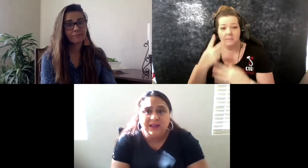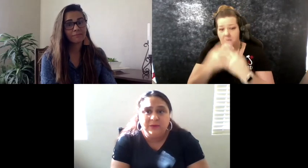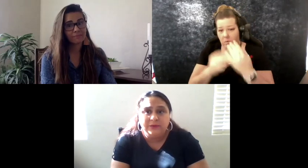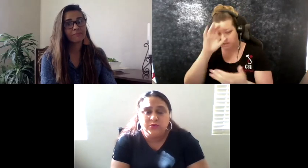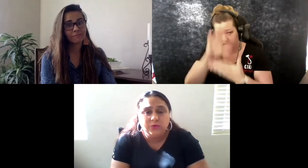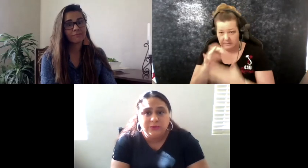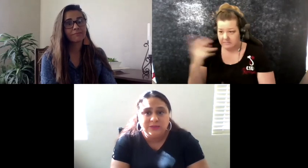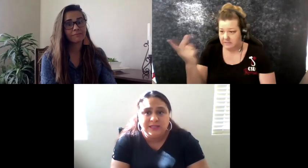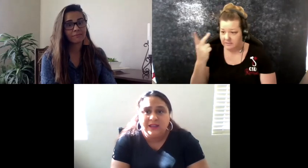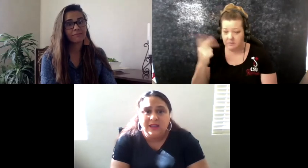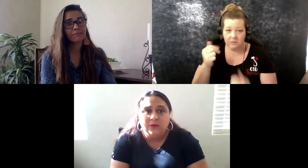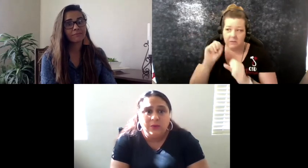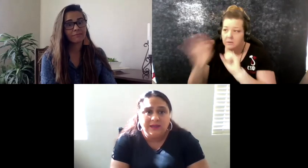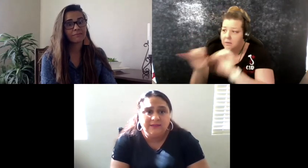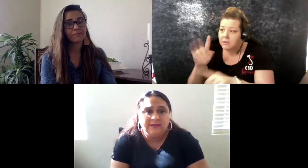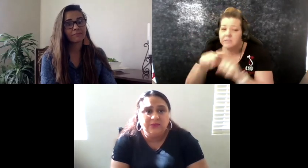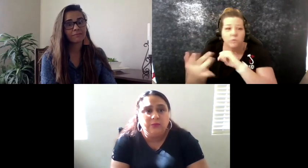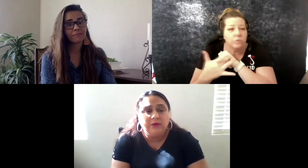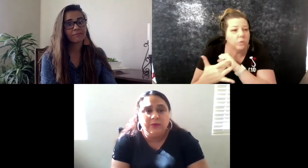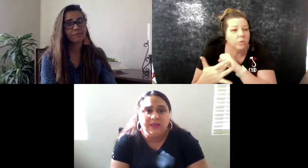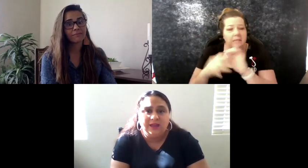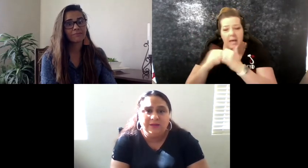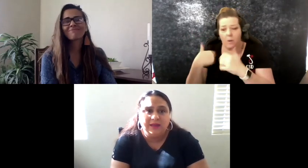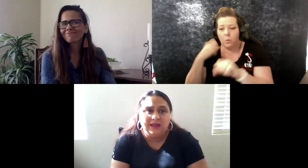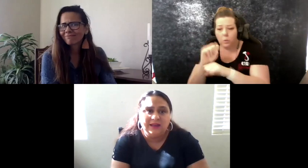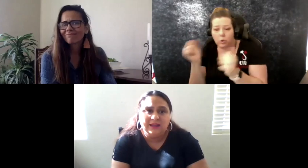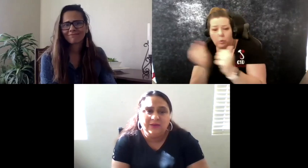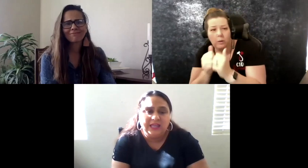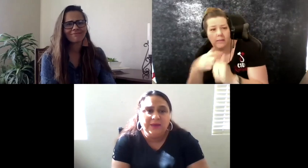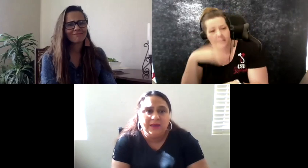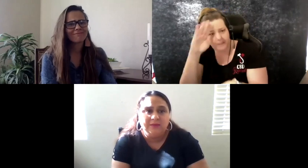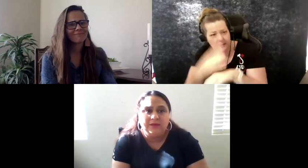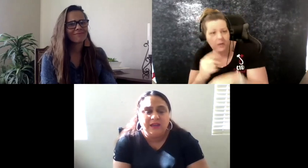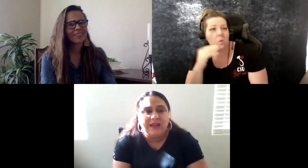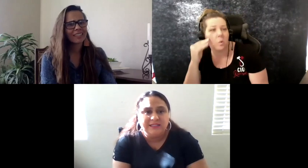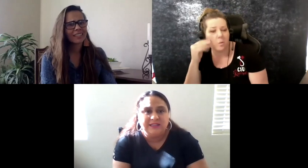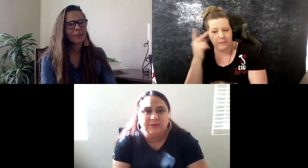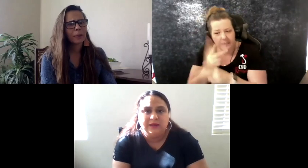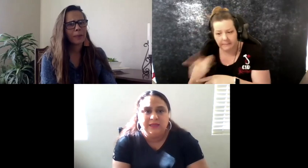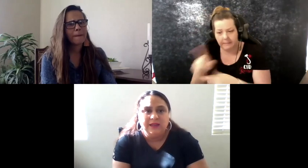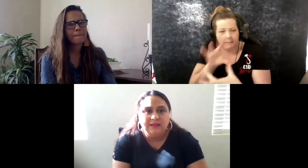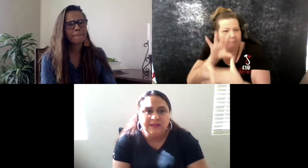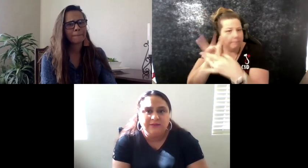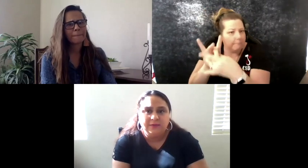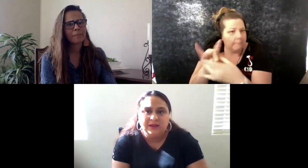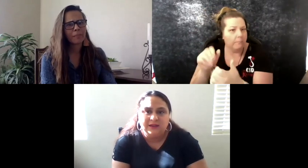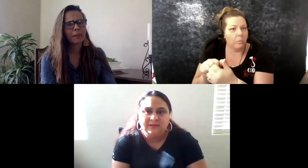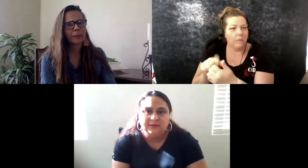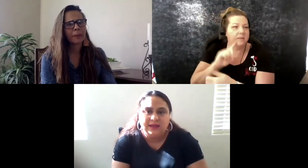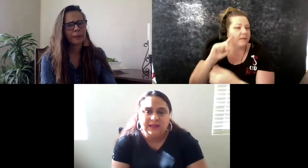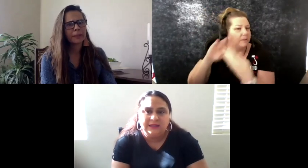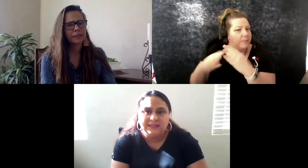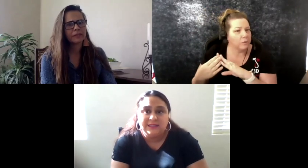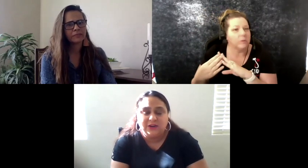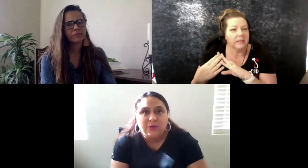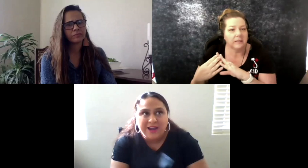and I with tools and ways to work with him and, keep him connected with the deaf community so